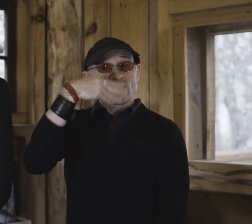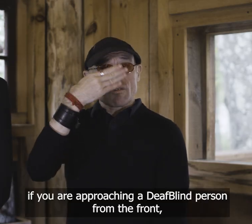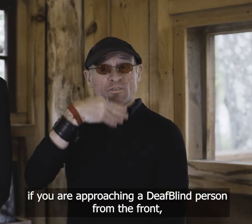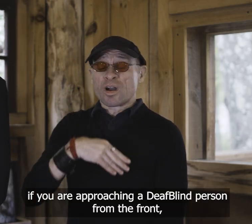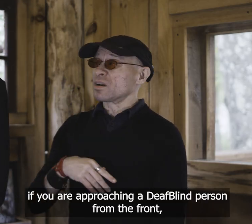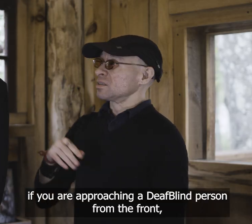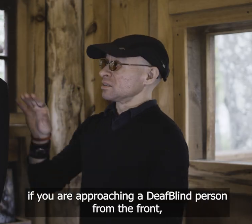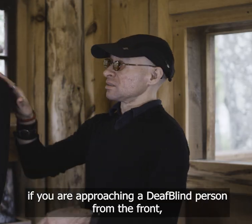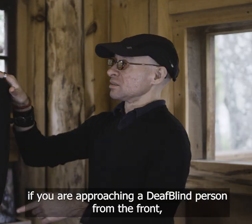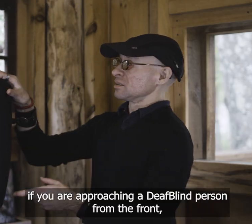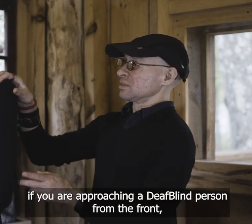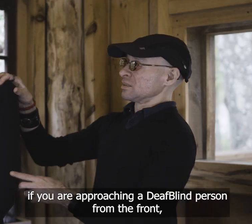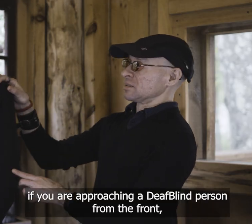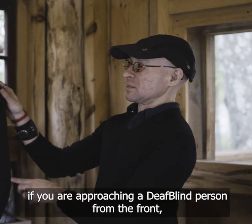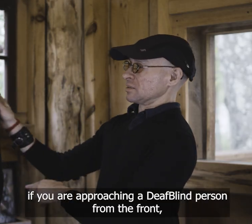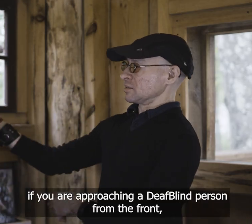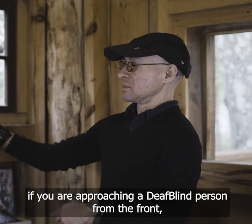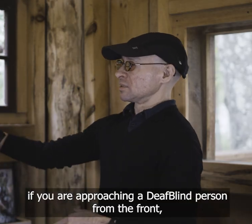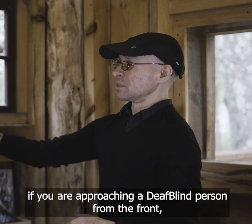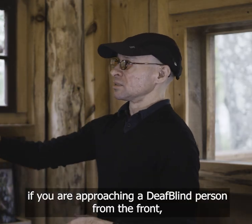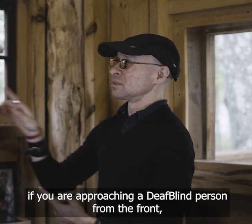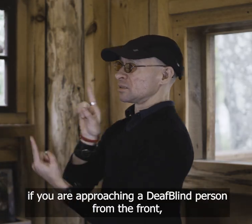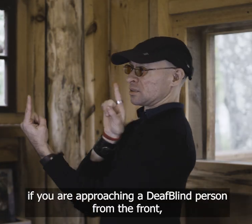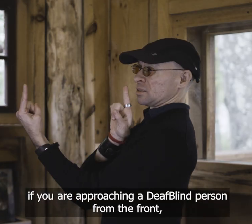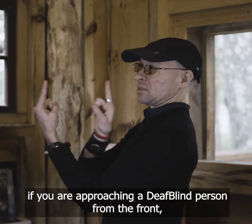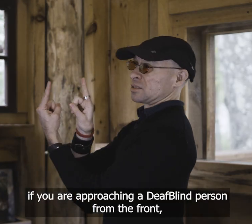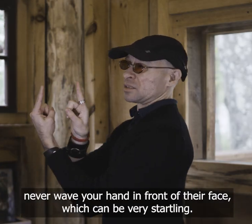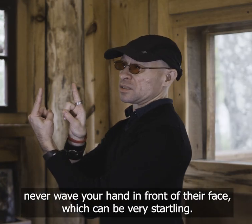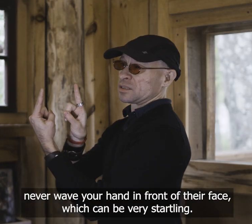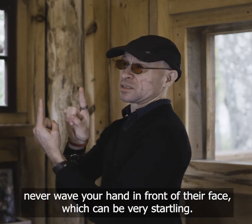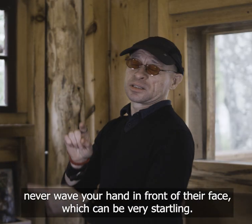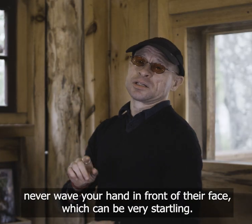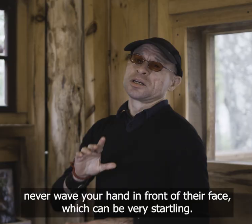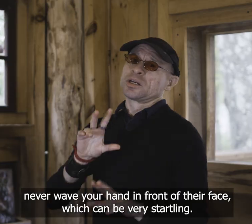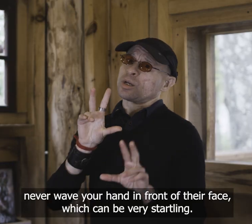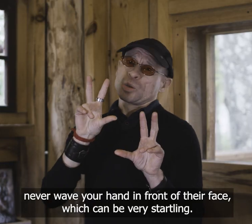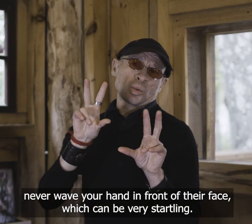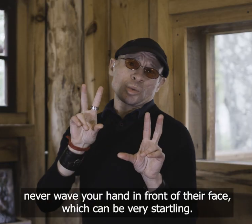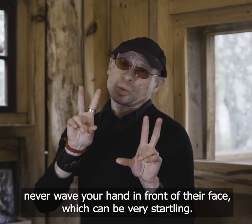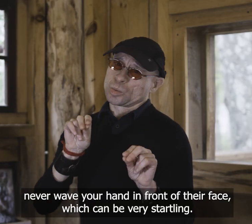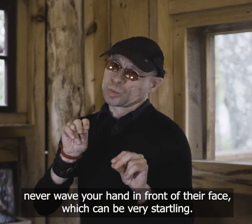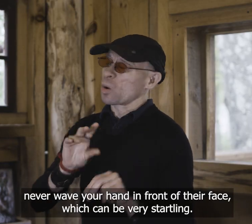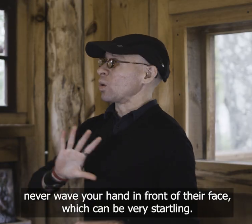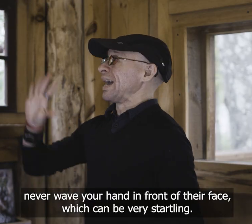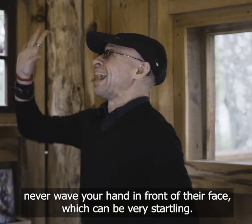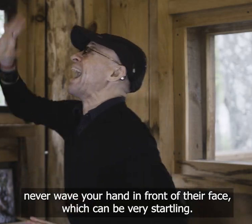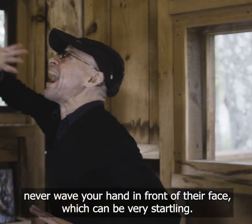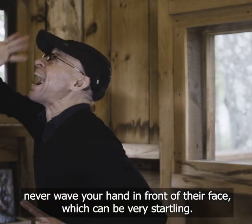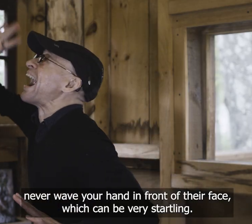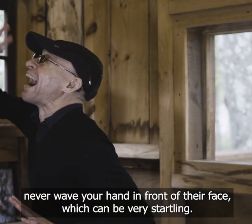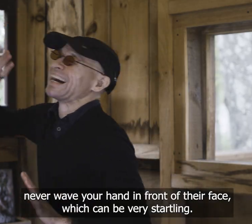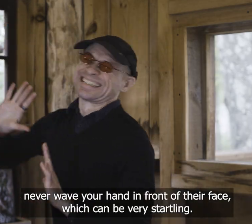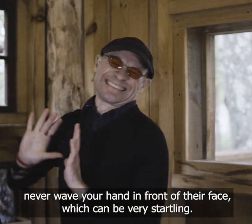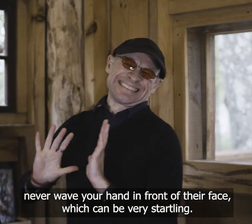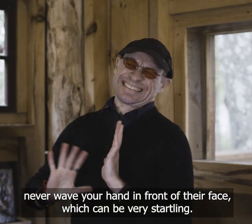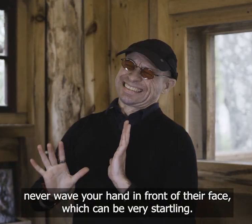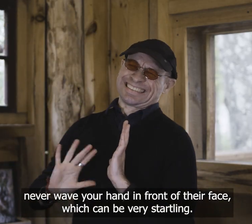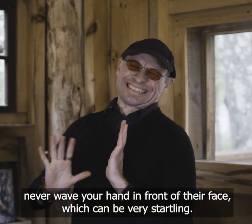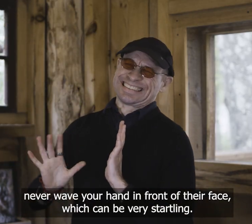If you're approaching a deafblind person from the front, never wave your hand in front of their face, which can